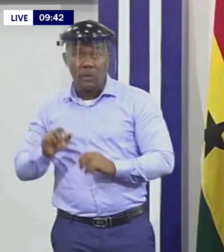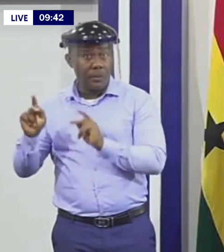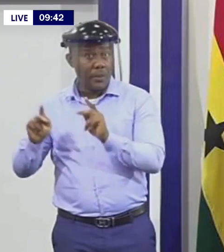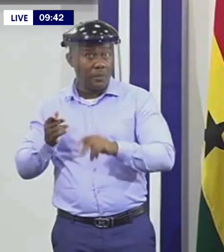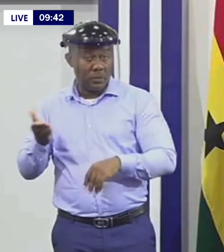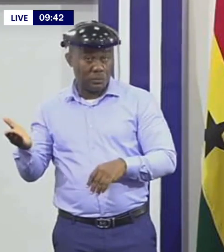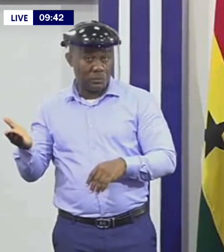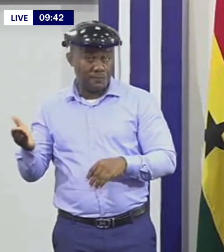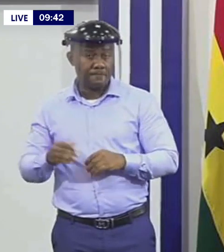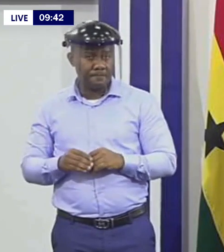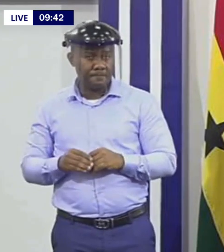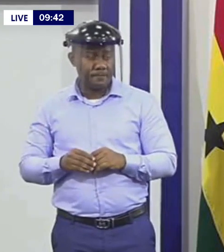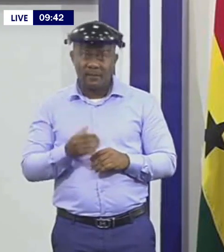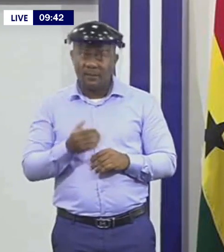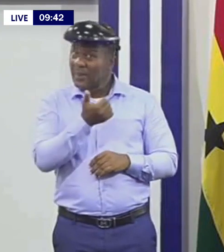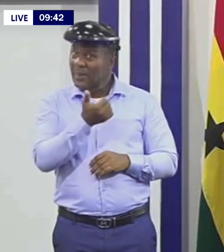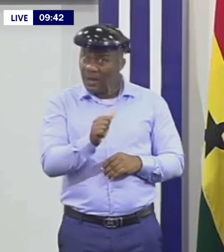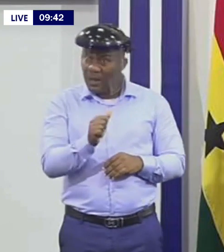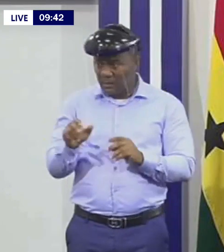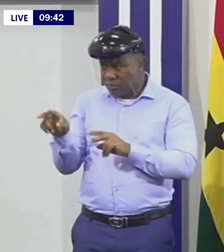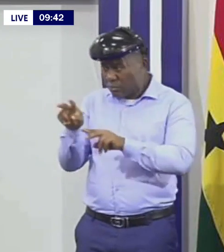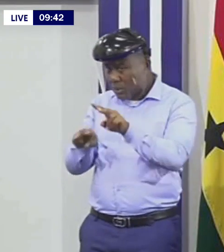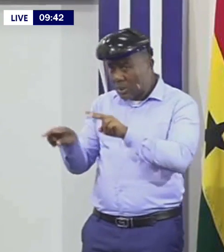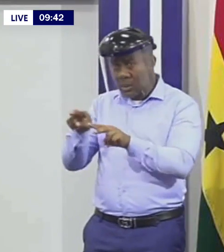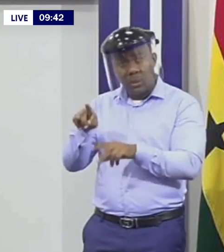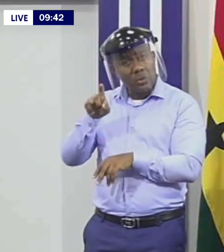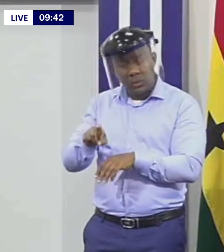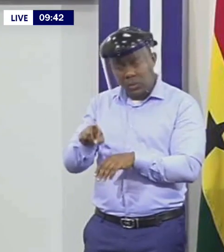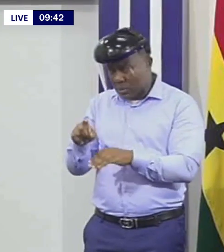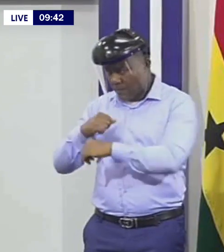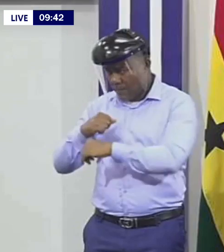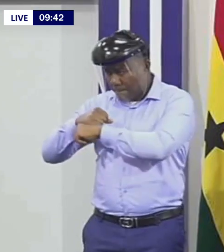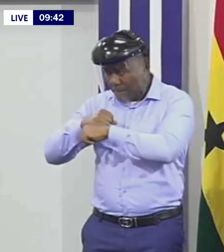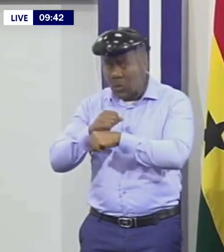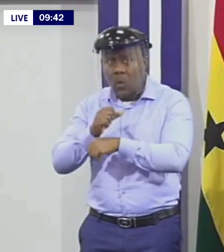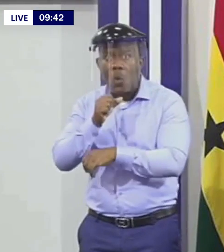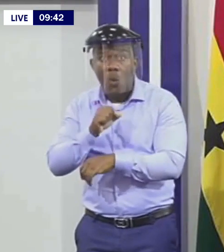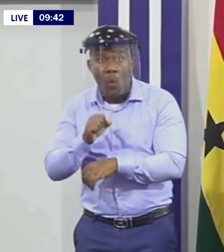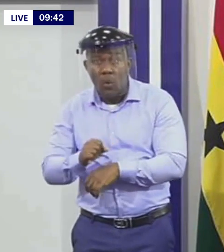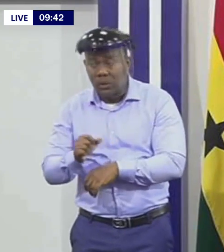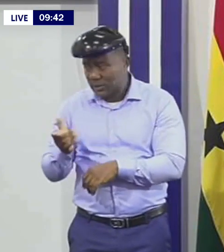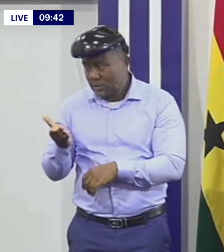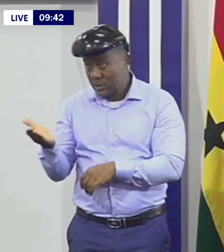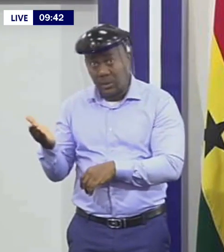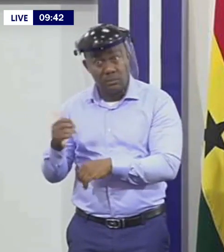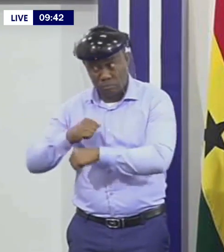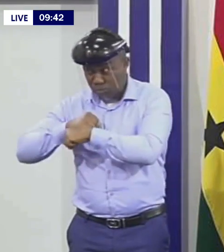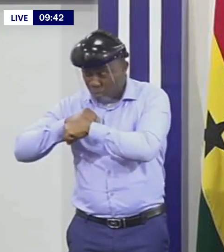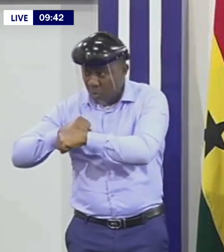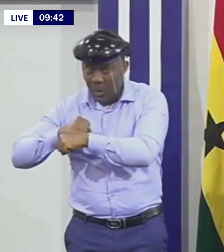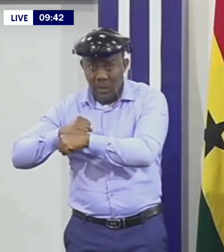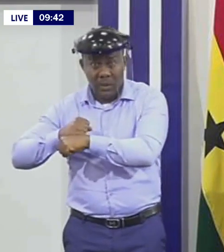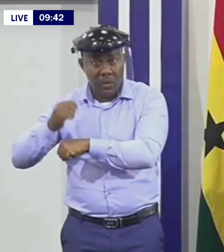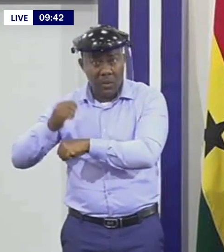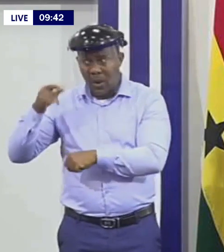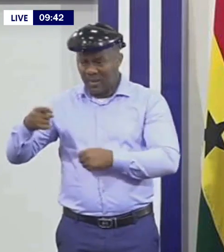managing the cases have to put in measures to protect and monitor the old and aged very well because they are at